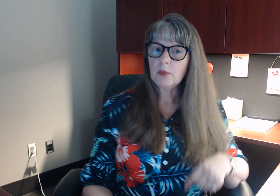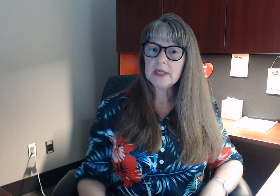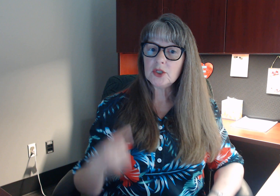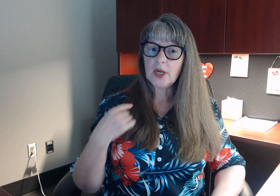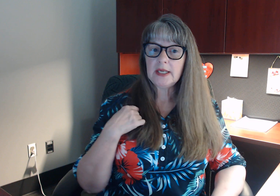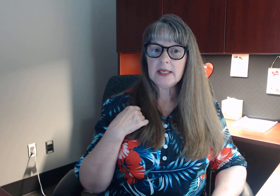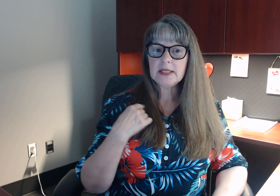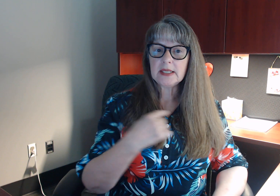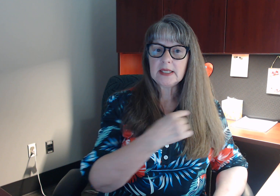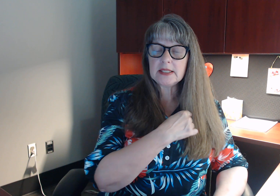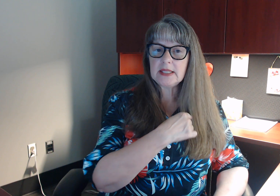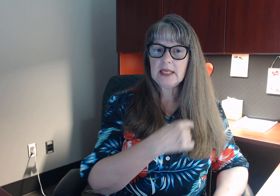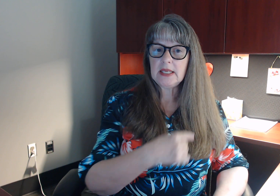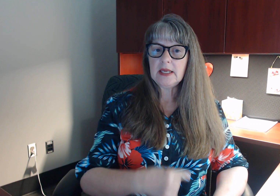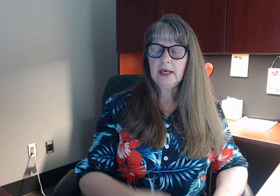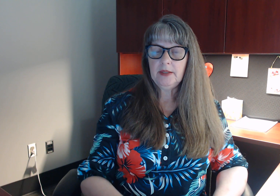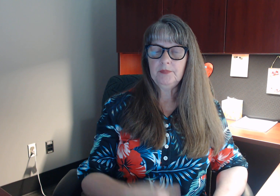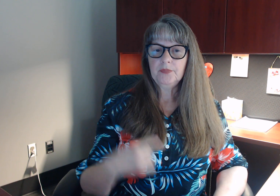did Chinese, and it's